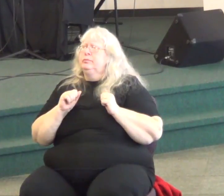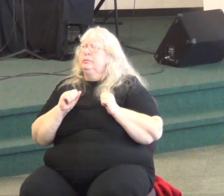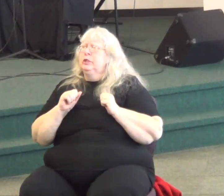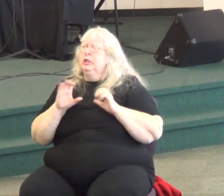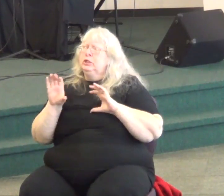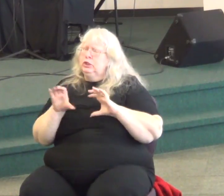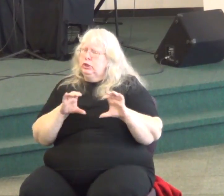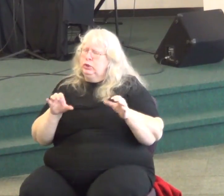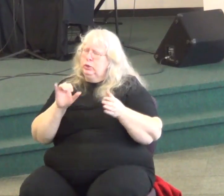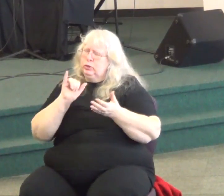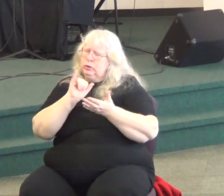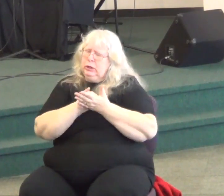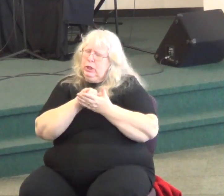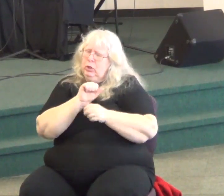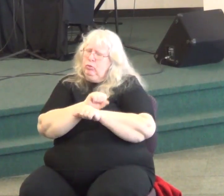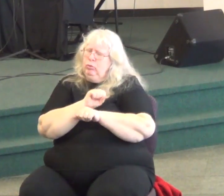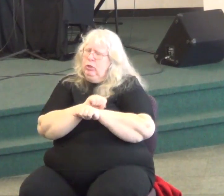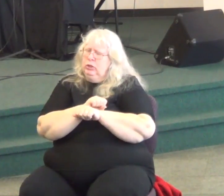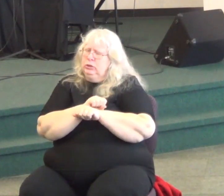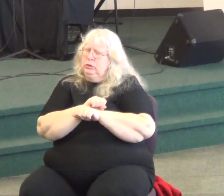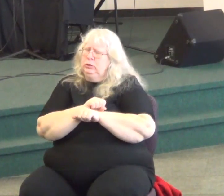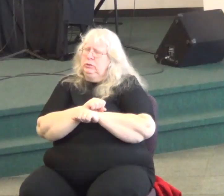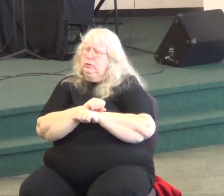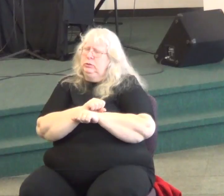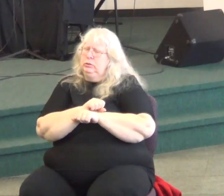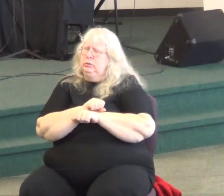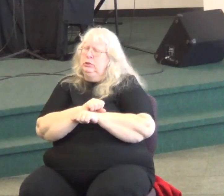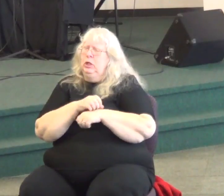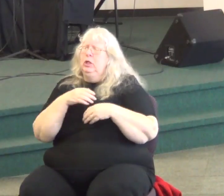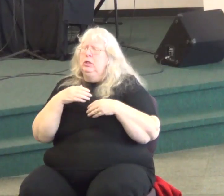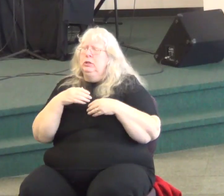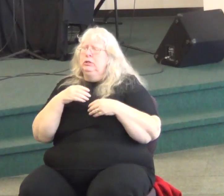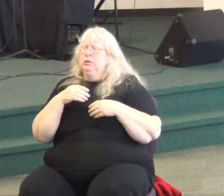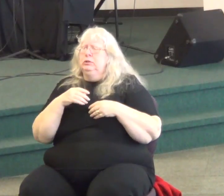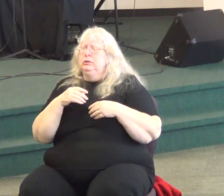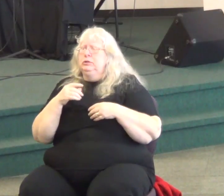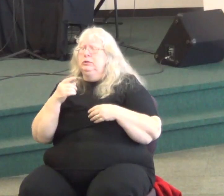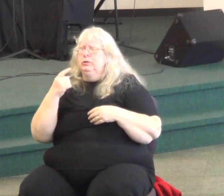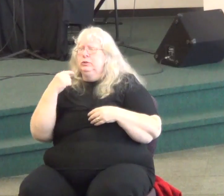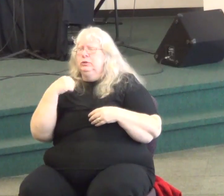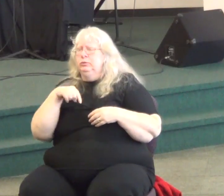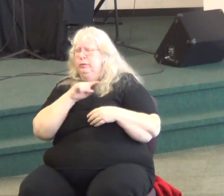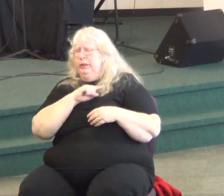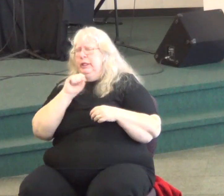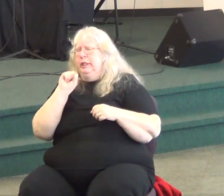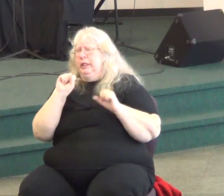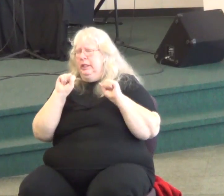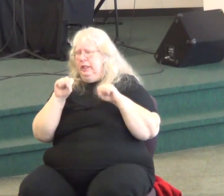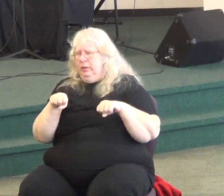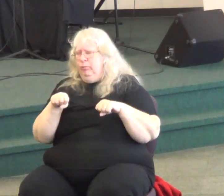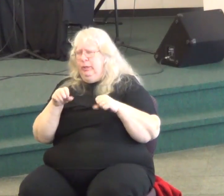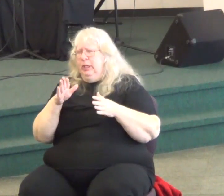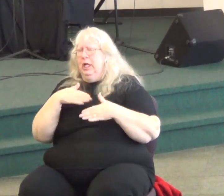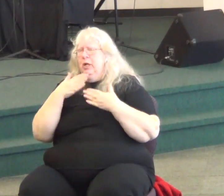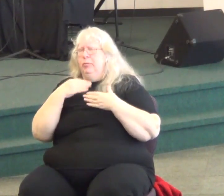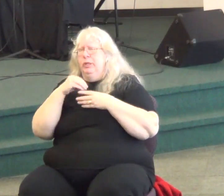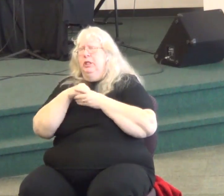can just be having a blast up there. But it takes that last person to know who you